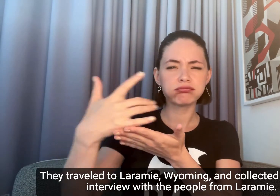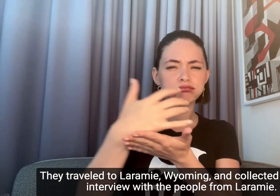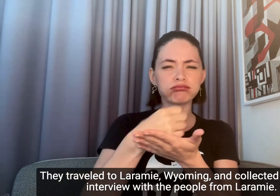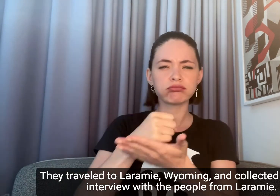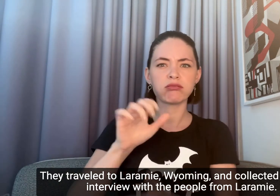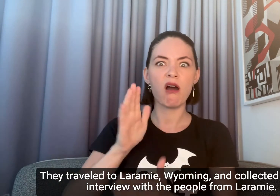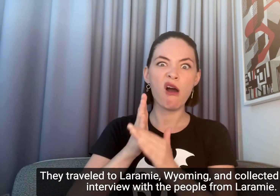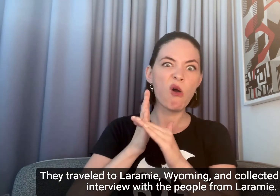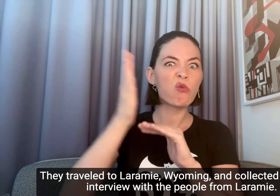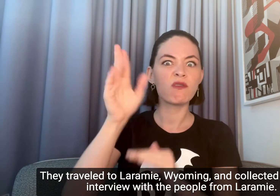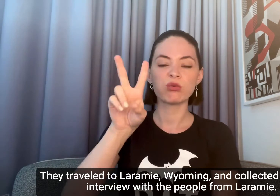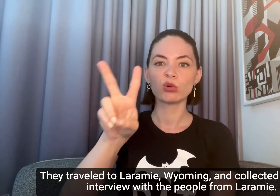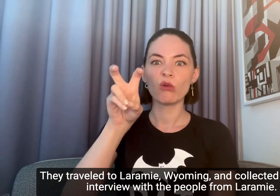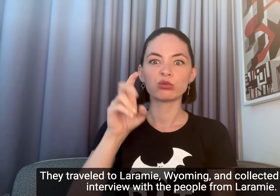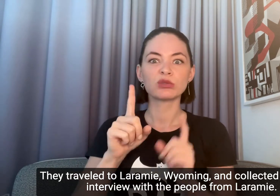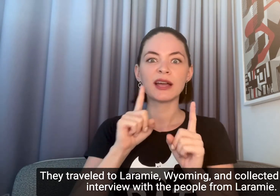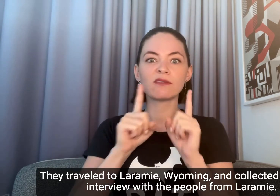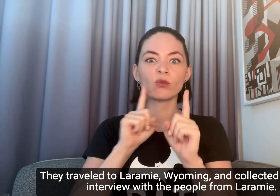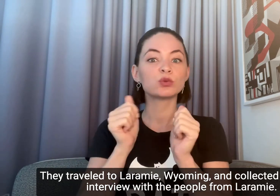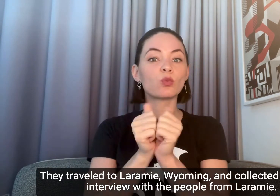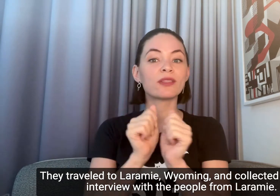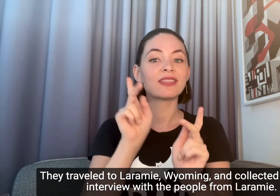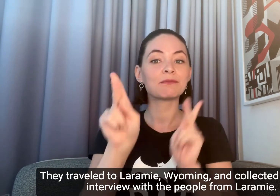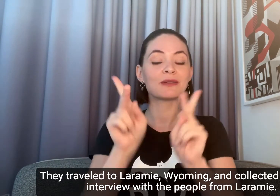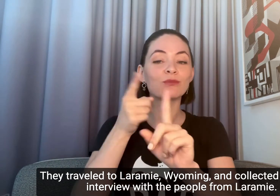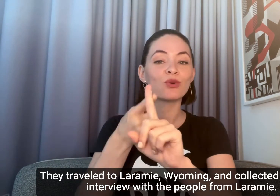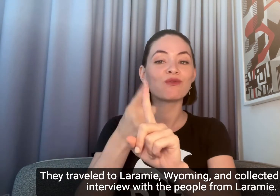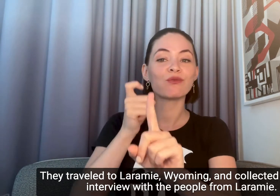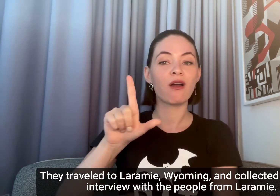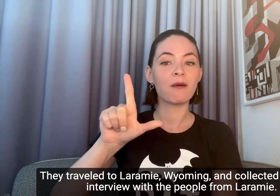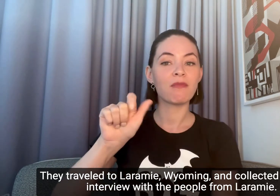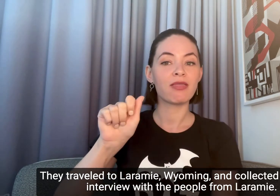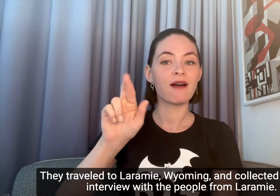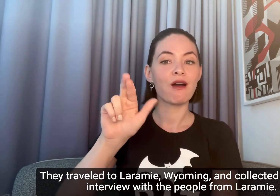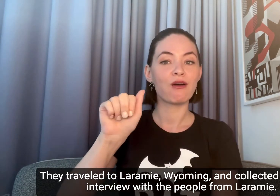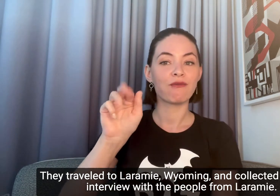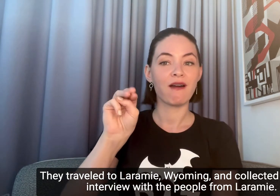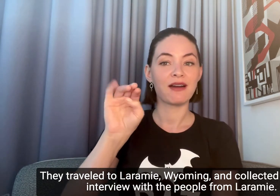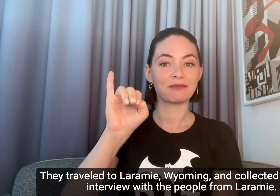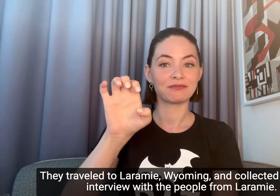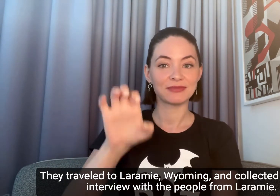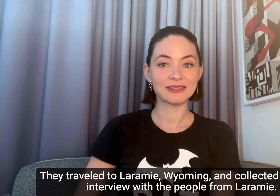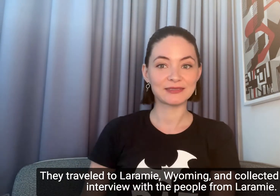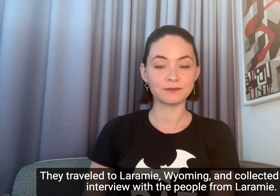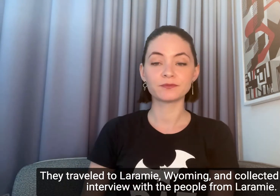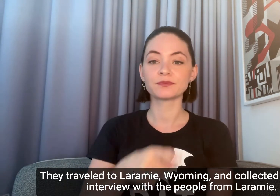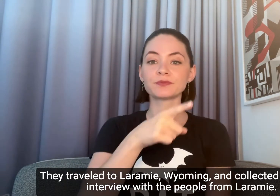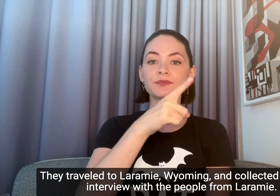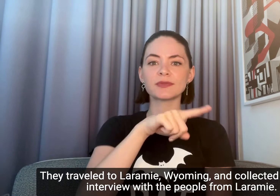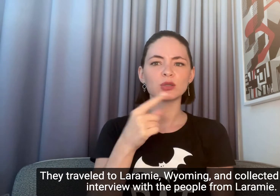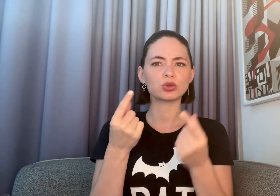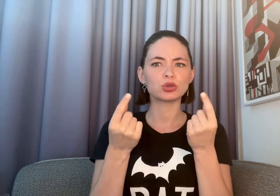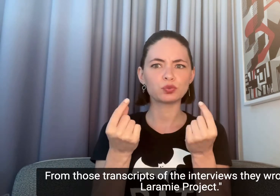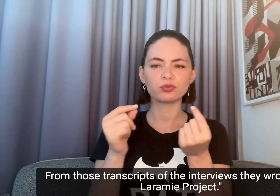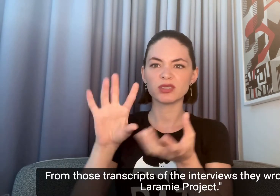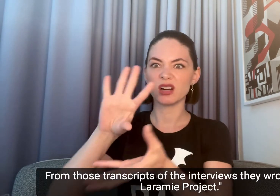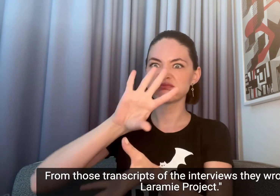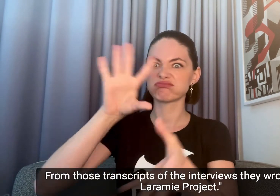and collected over 200 interviews with the people from Laramie.